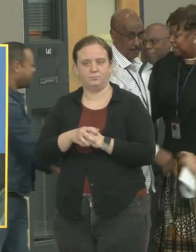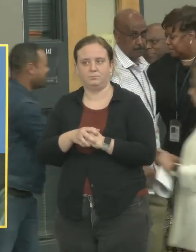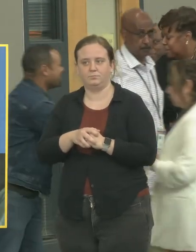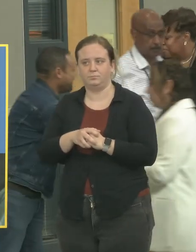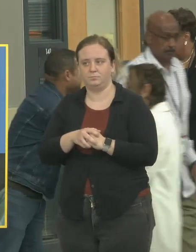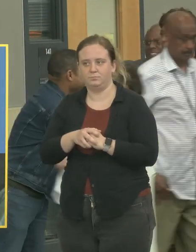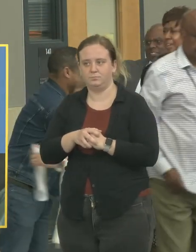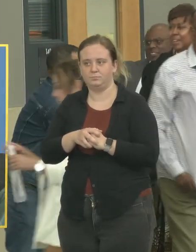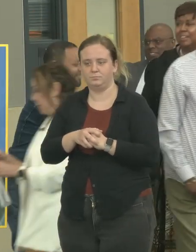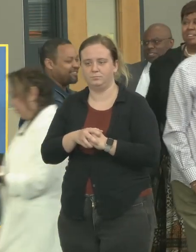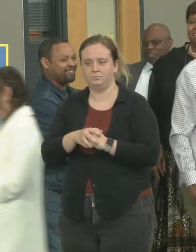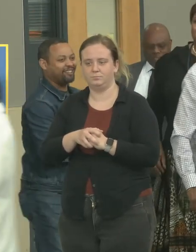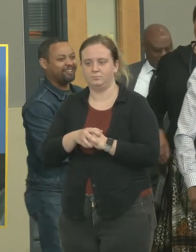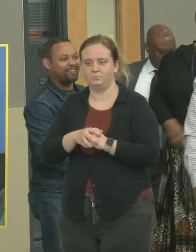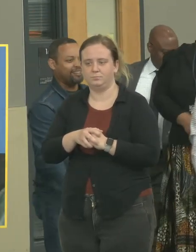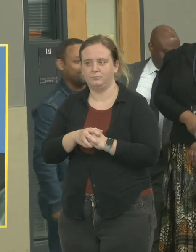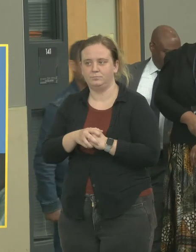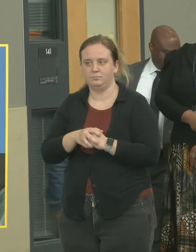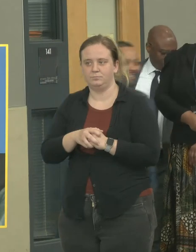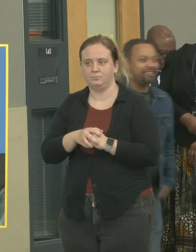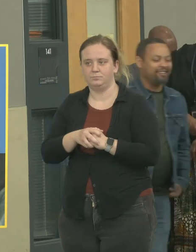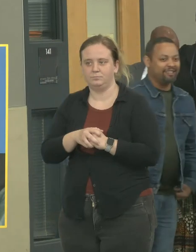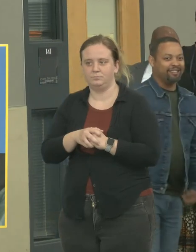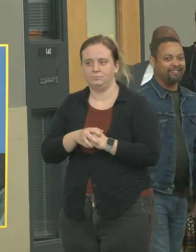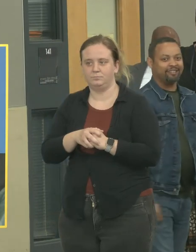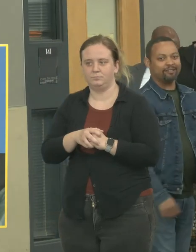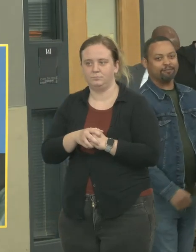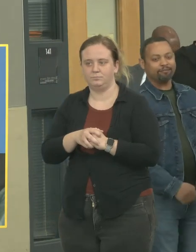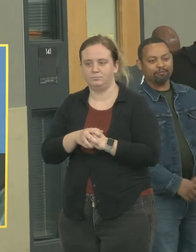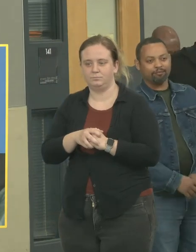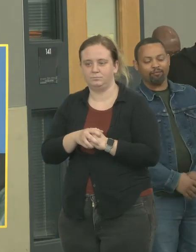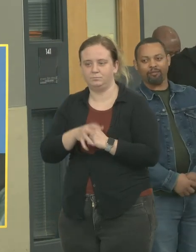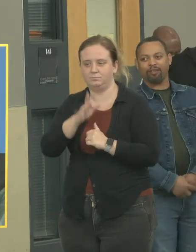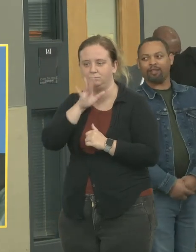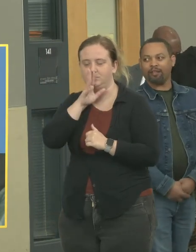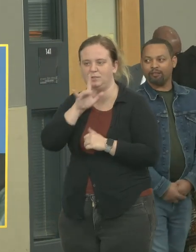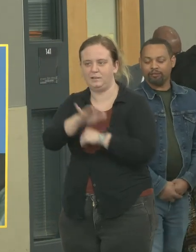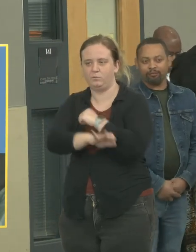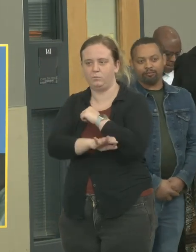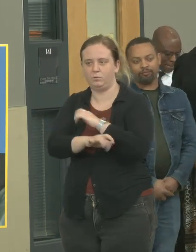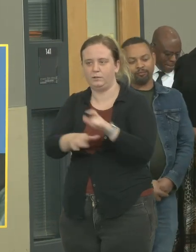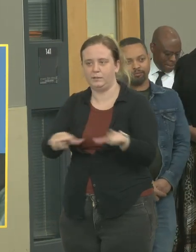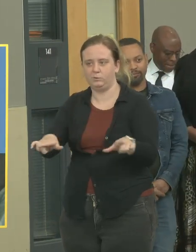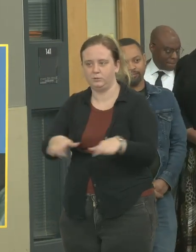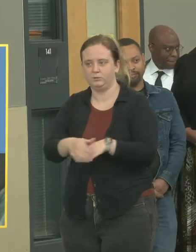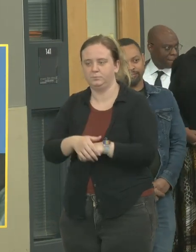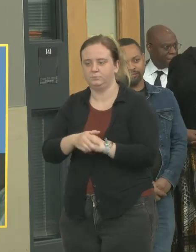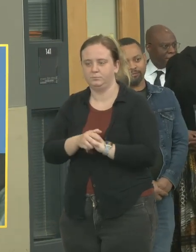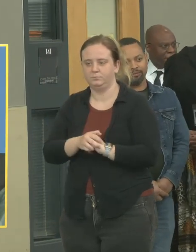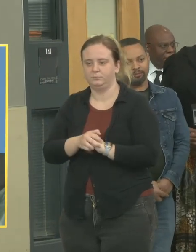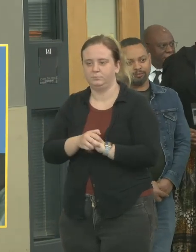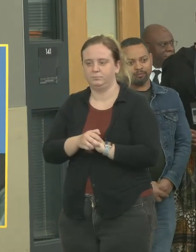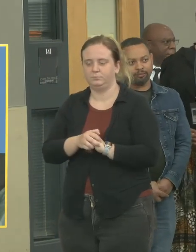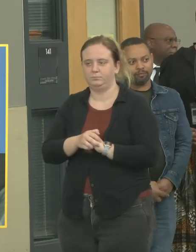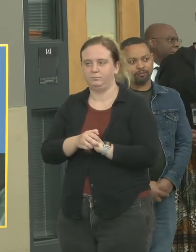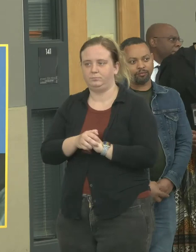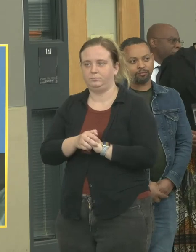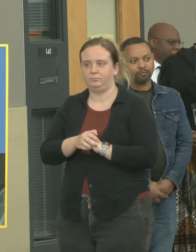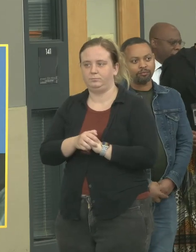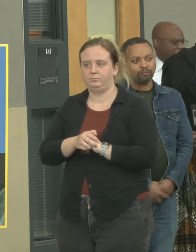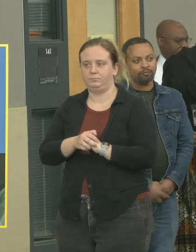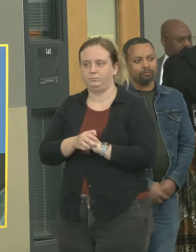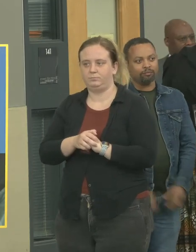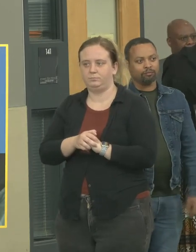Xin chào quý vị. Tôi là Lenny. Sẽ là thông dịch viên tiếng Việt cho ngày cho buổi họp ngày hôm nay. Nếu quý